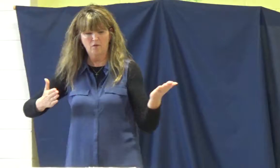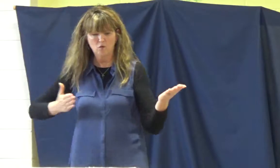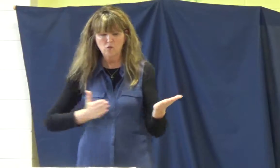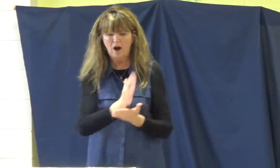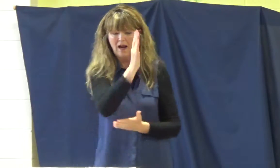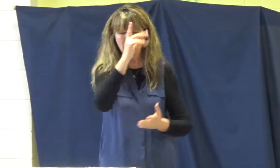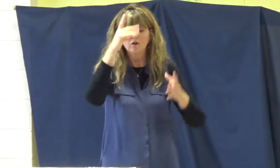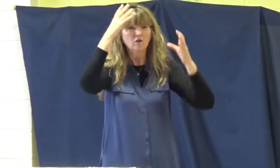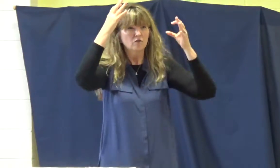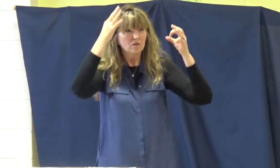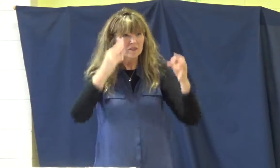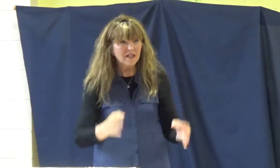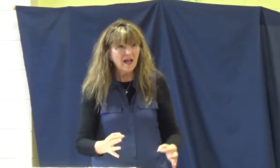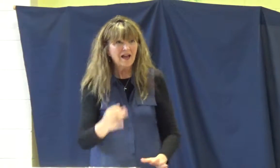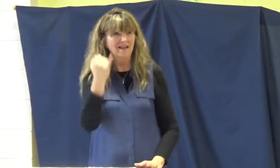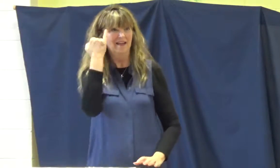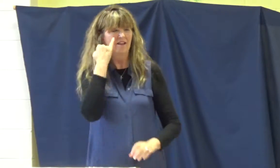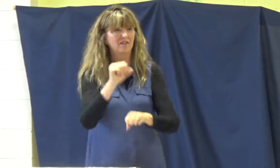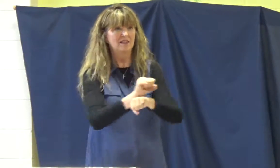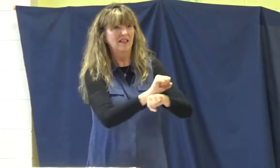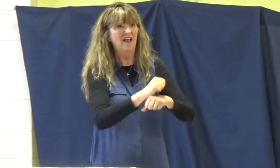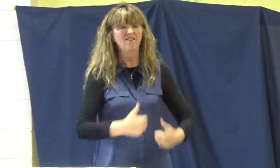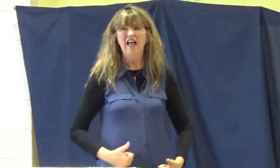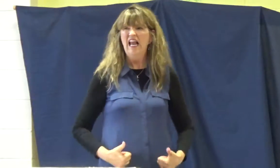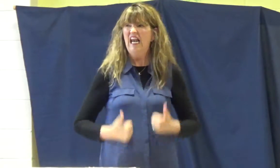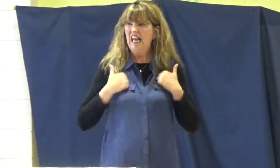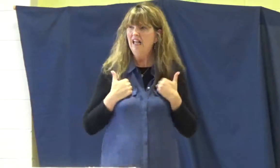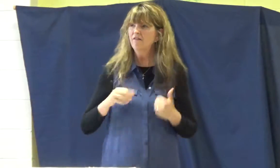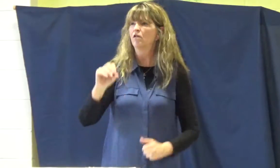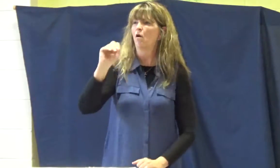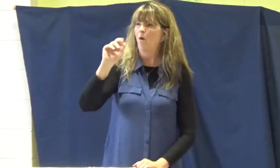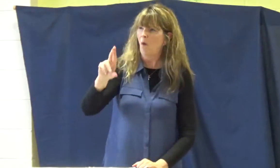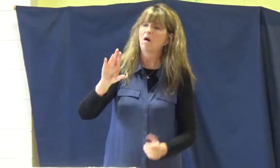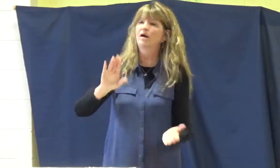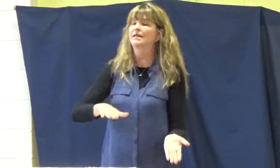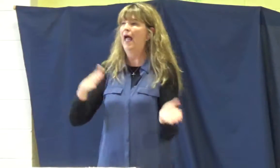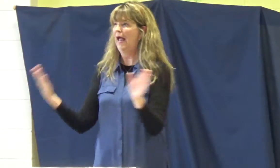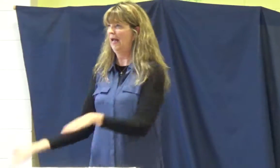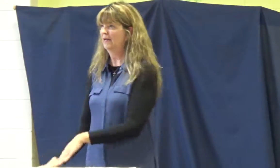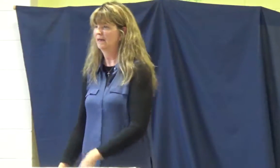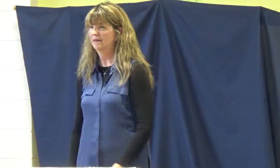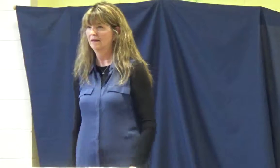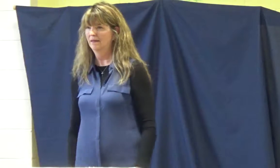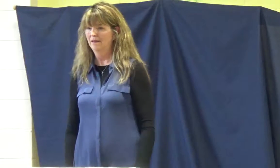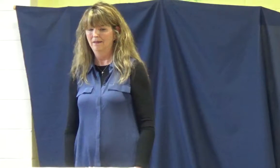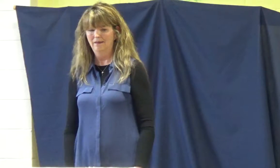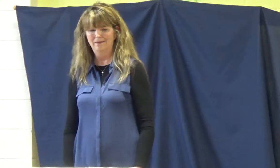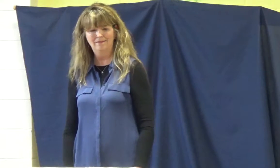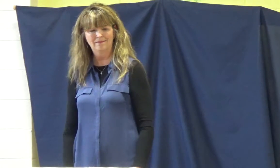And masters had the right to decide if a slave lived or died.